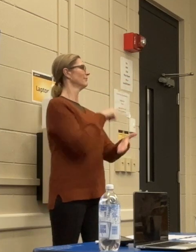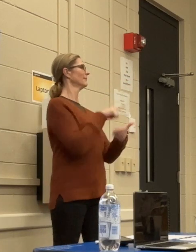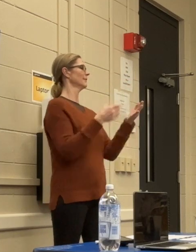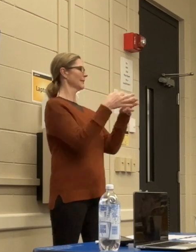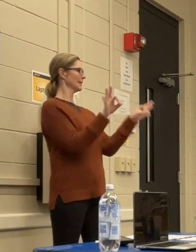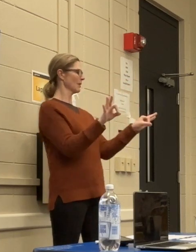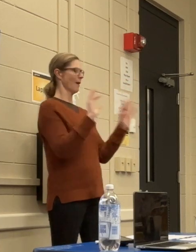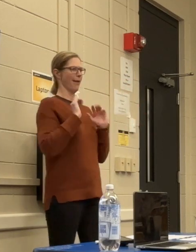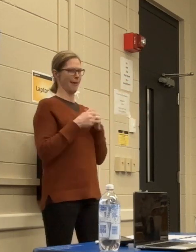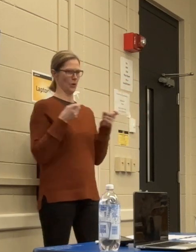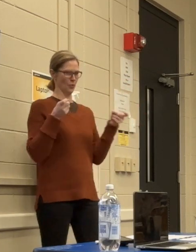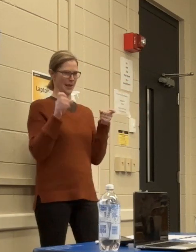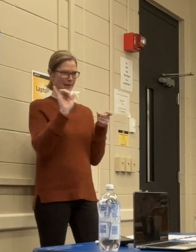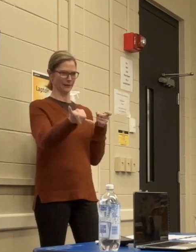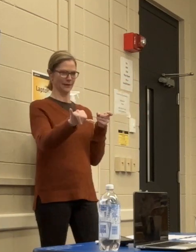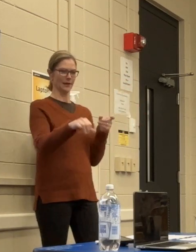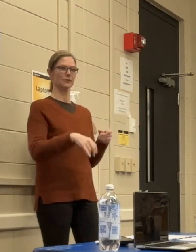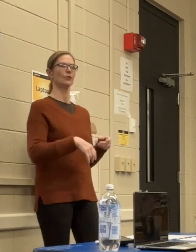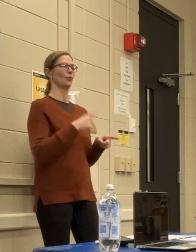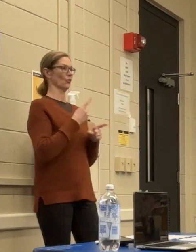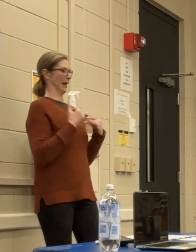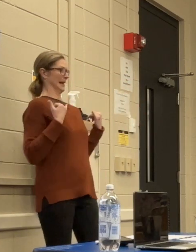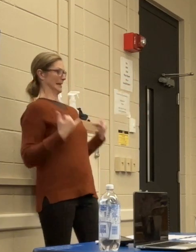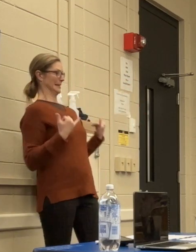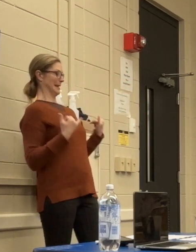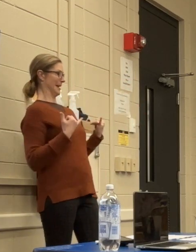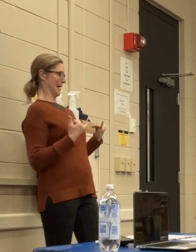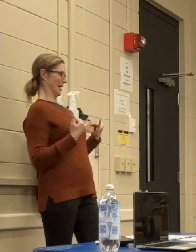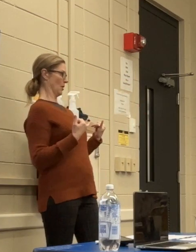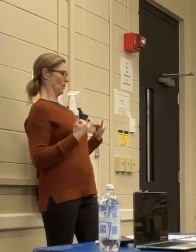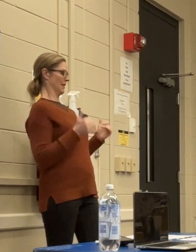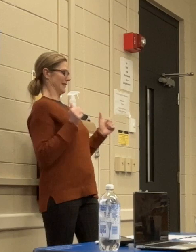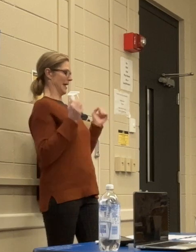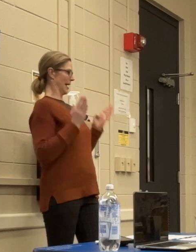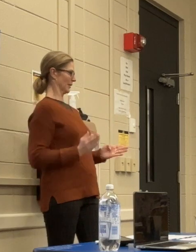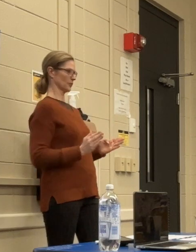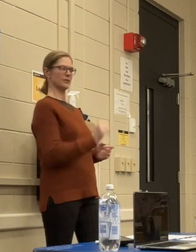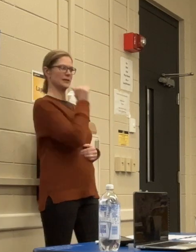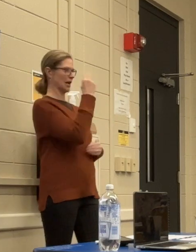and some of the disability language that is used throughout the show.